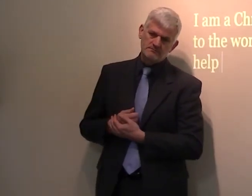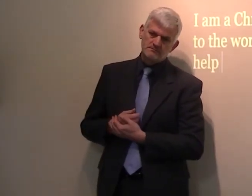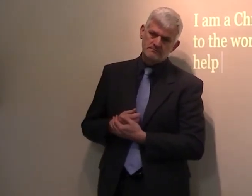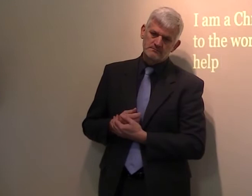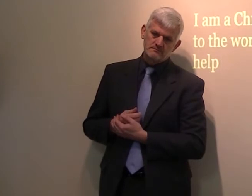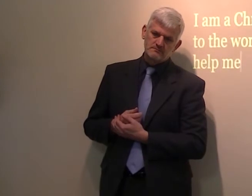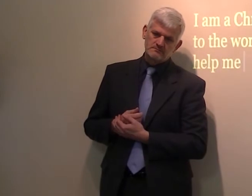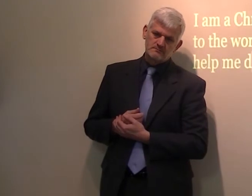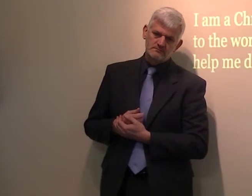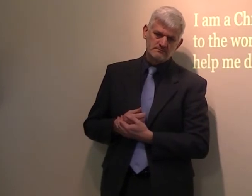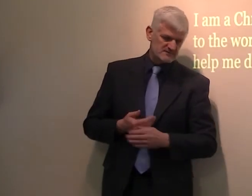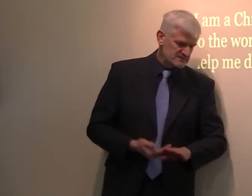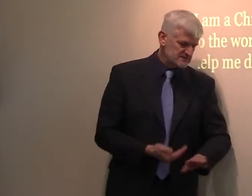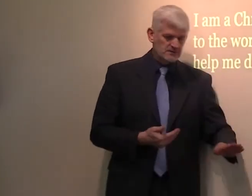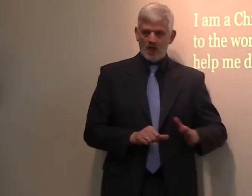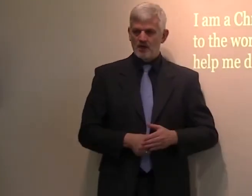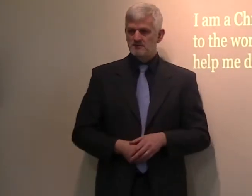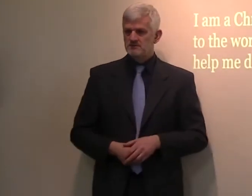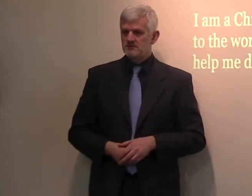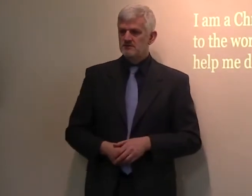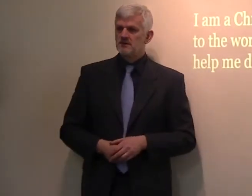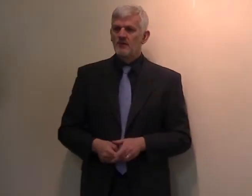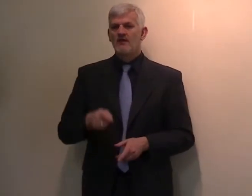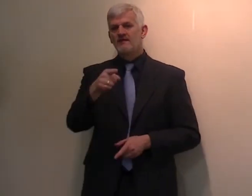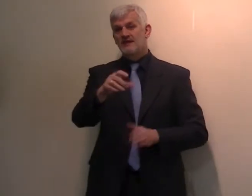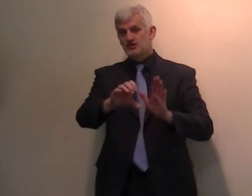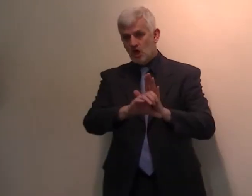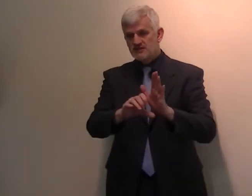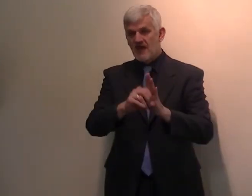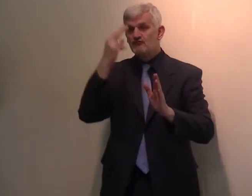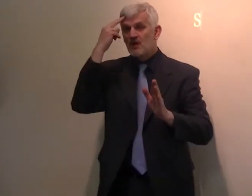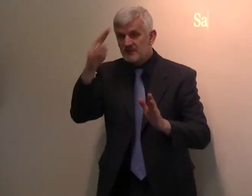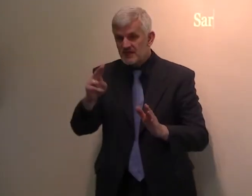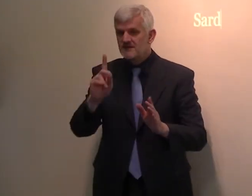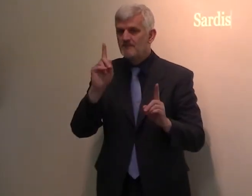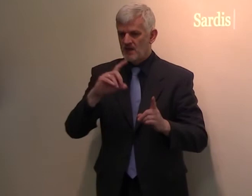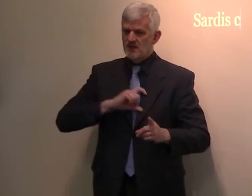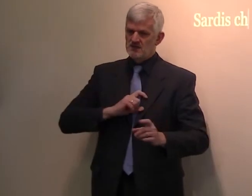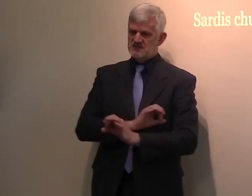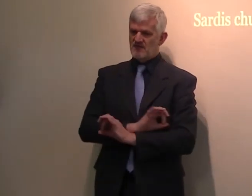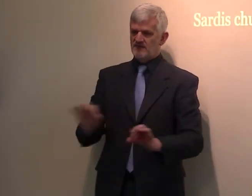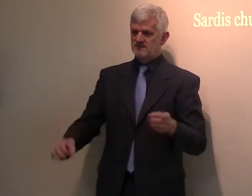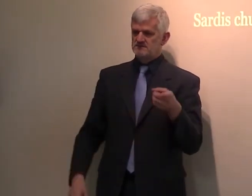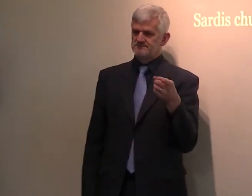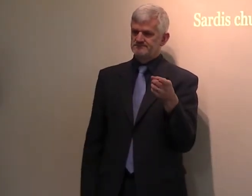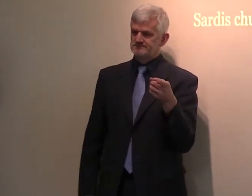So the church of Sardis had reputation, but they didn't have reality. They were professors, but